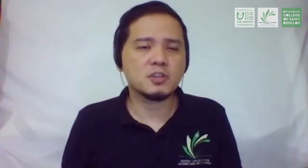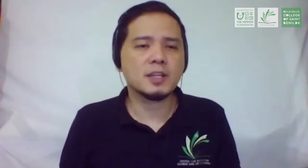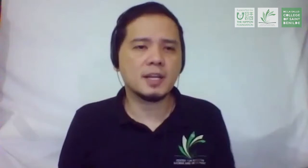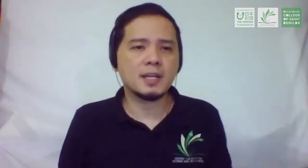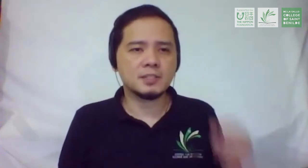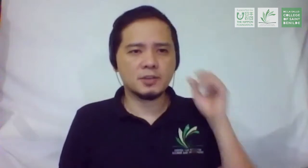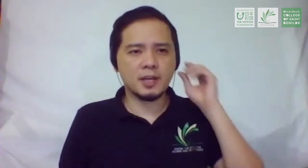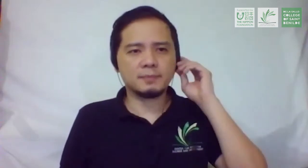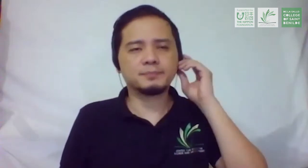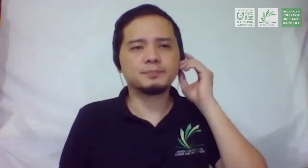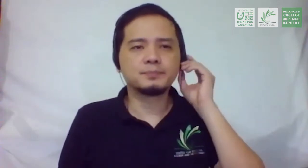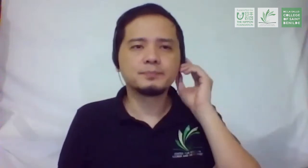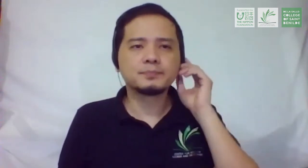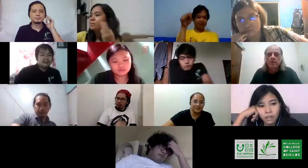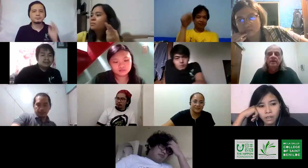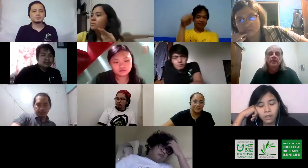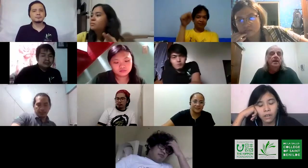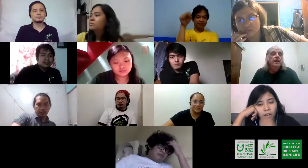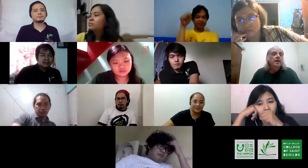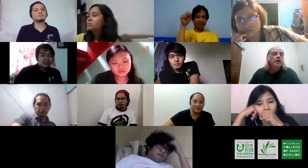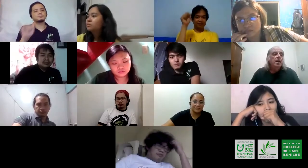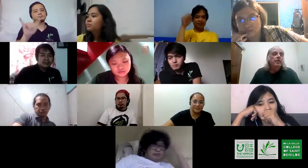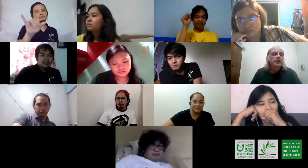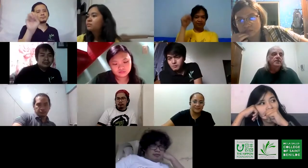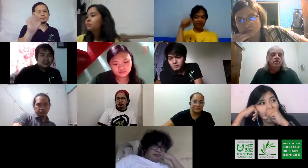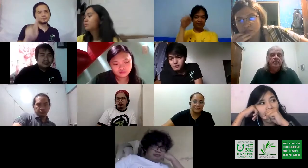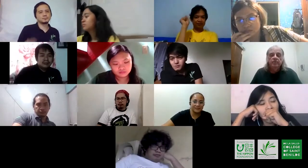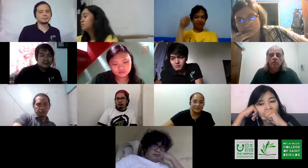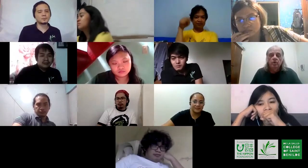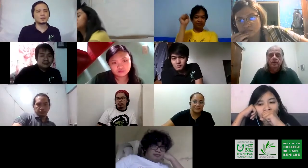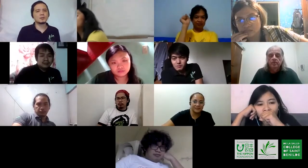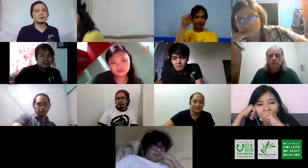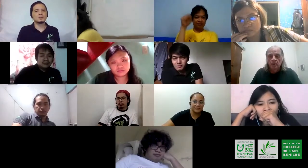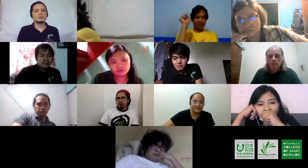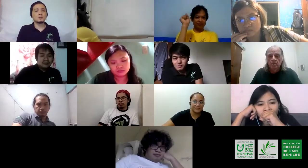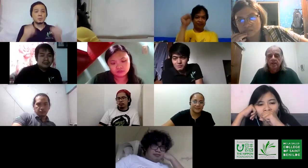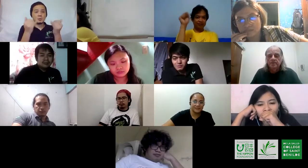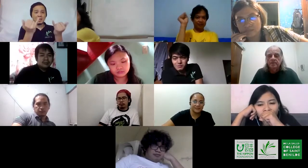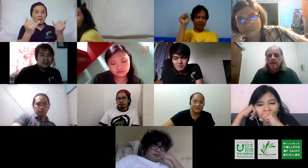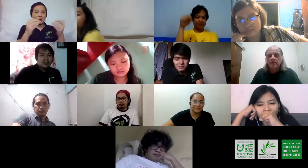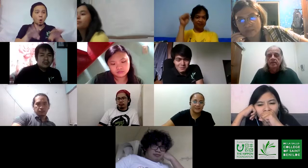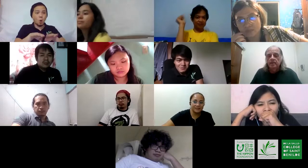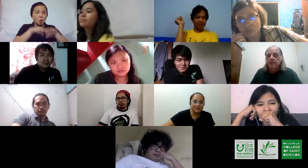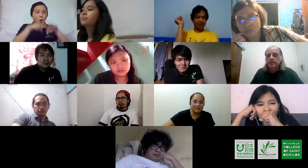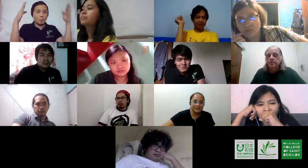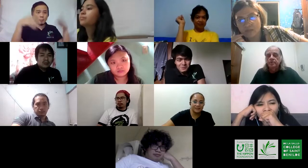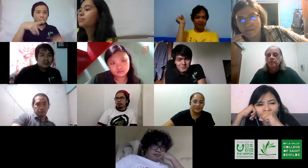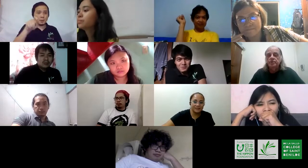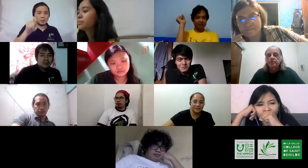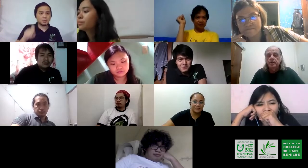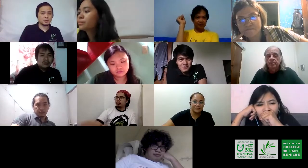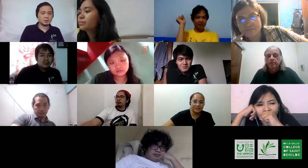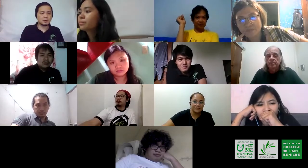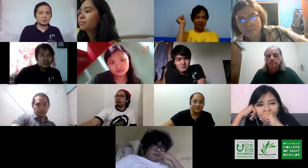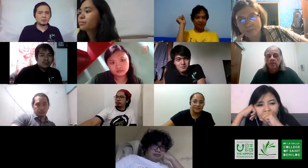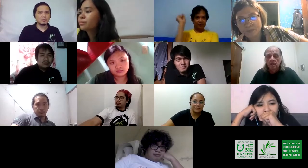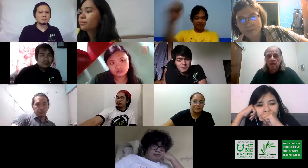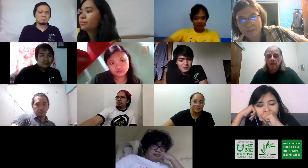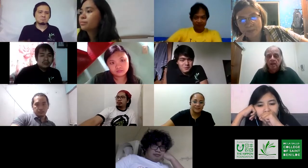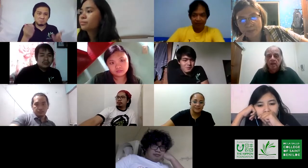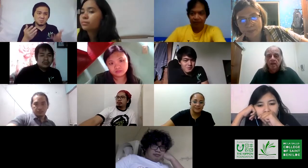Yes, sir. I did it yesterday. Okay. All right. So if you open your lesson, I can screen share with